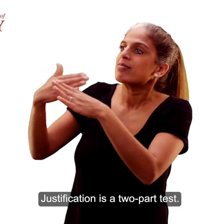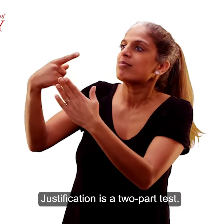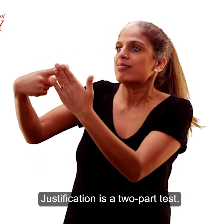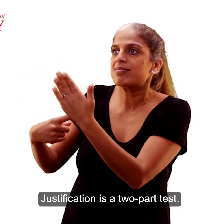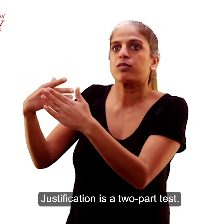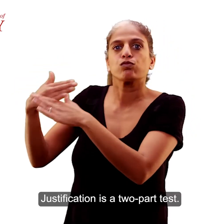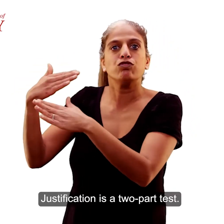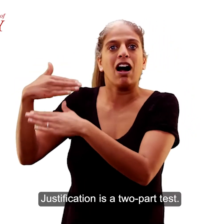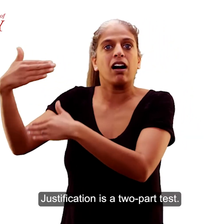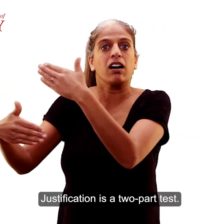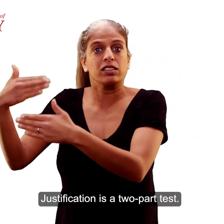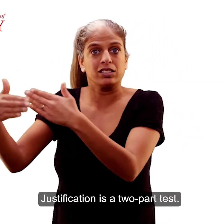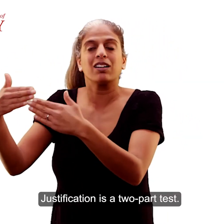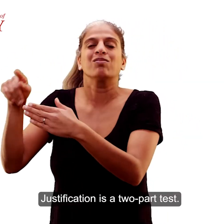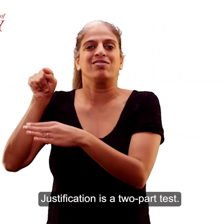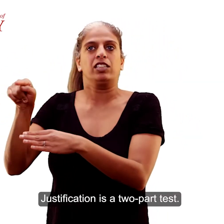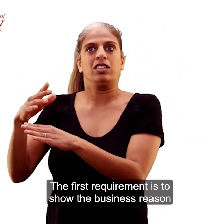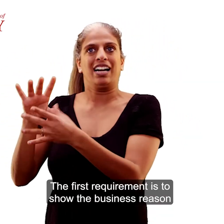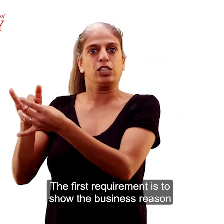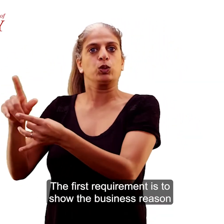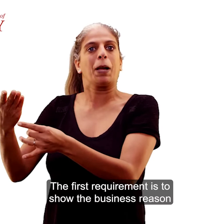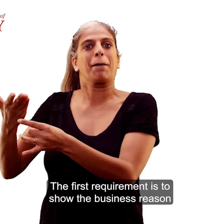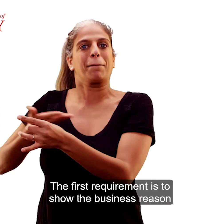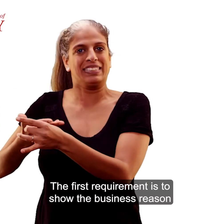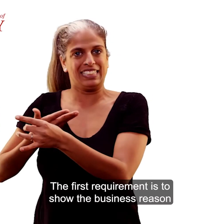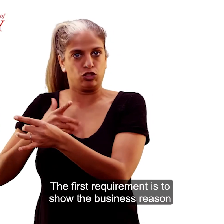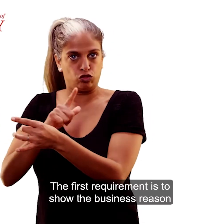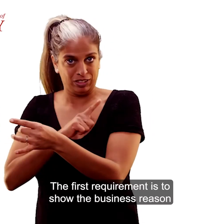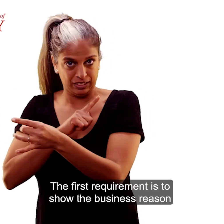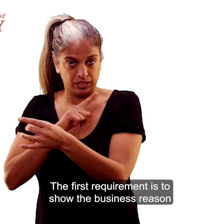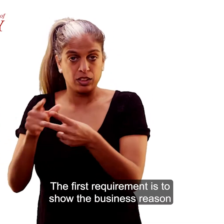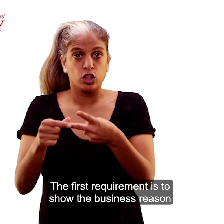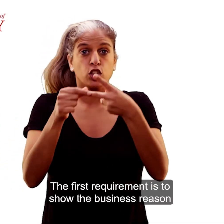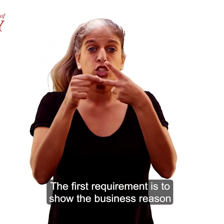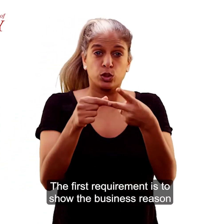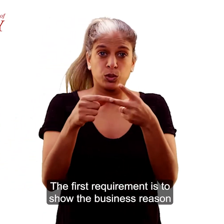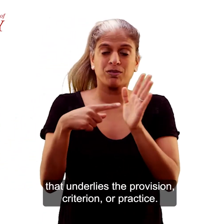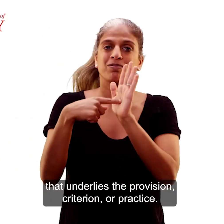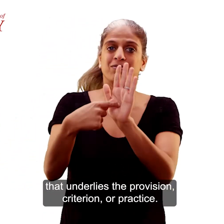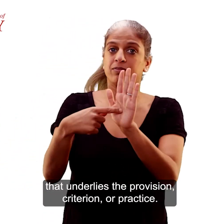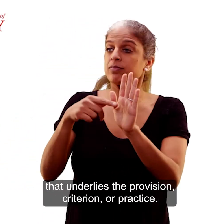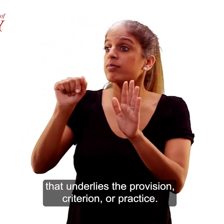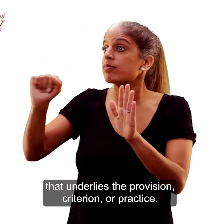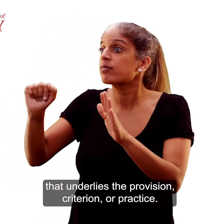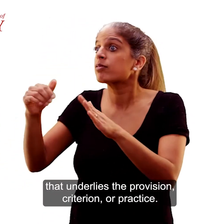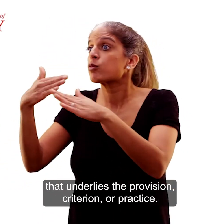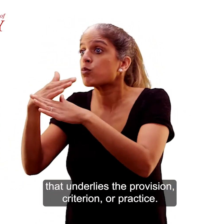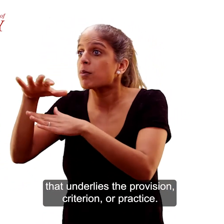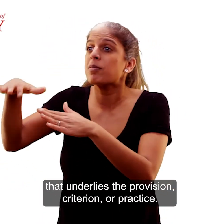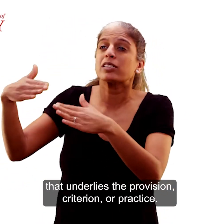Justification is a two-part test. The first requirement is to show the business reason that underlies the provision, criterion,